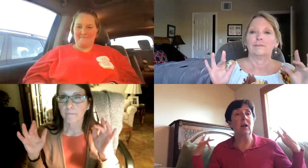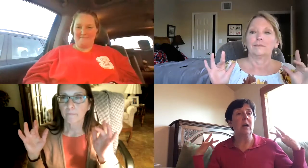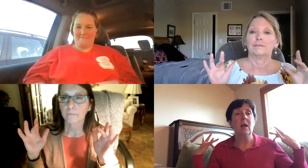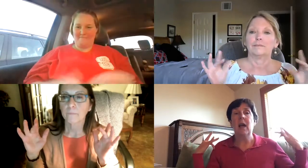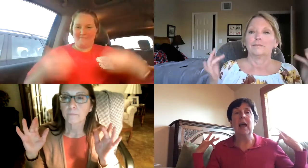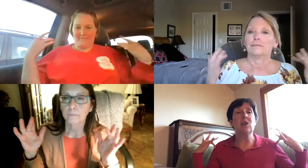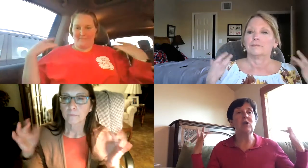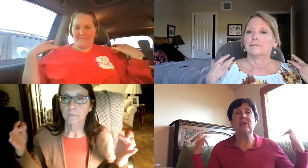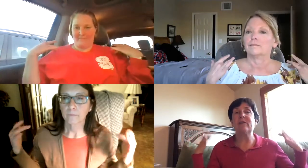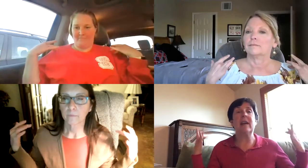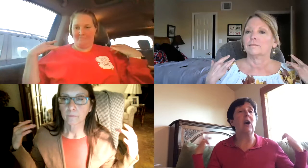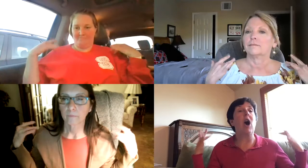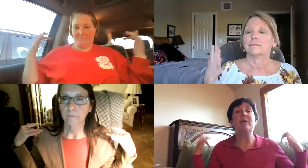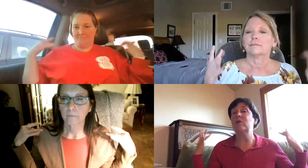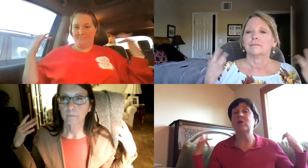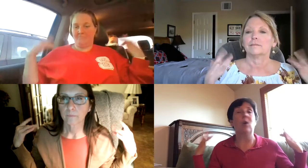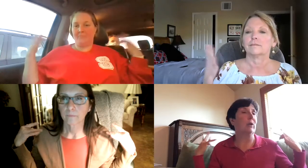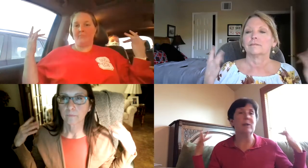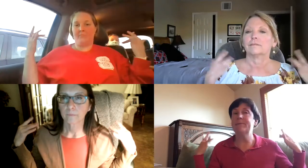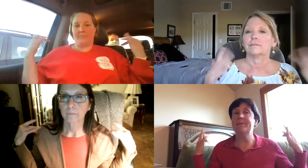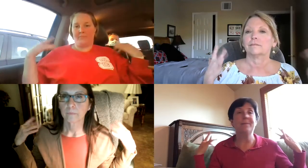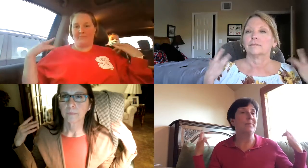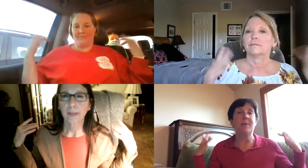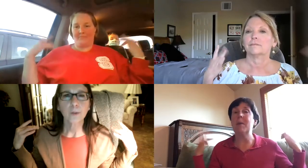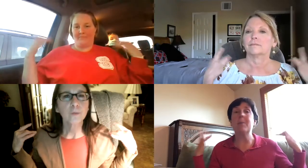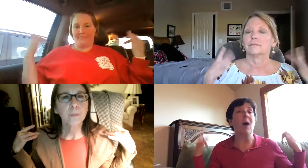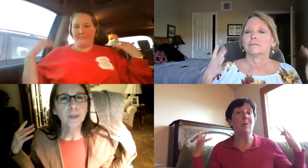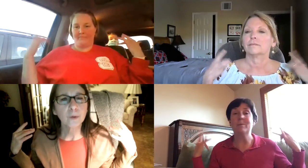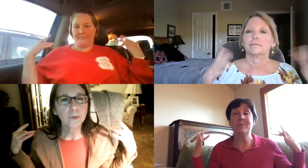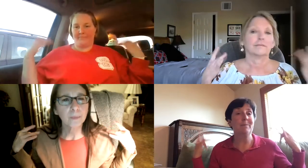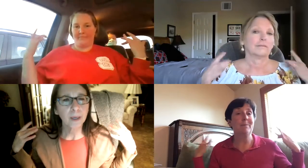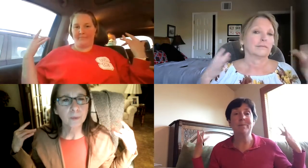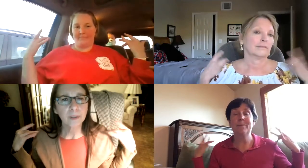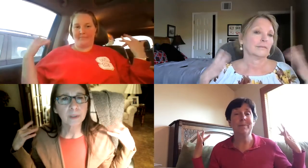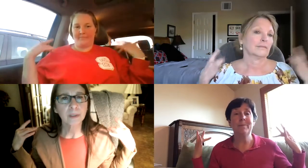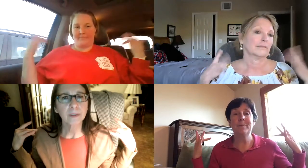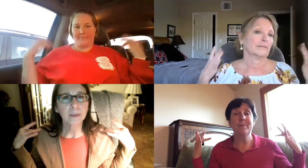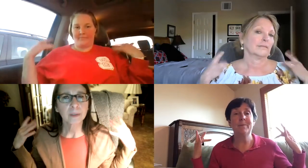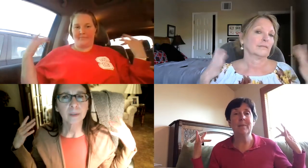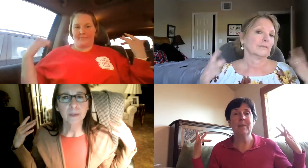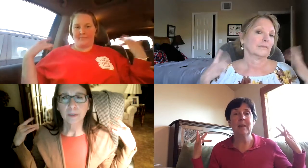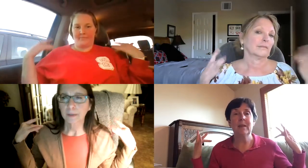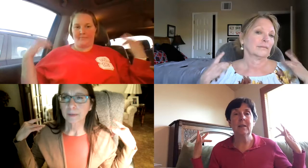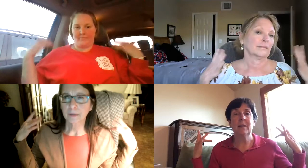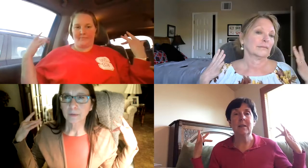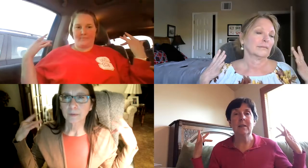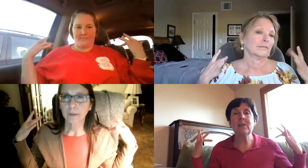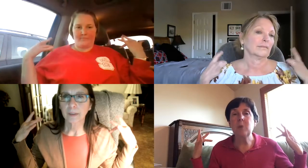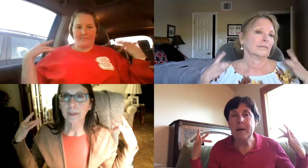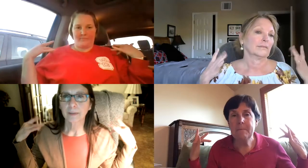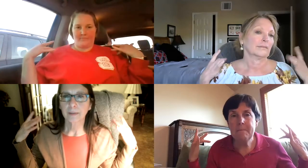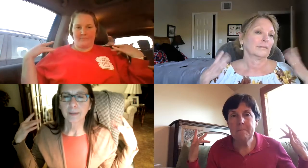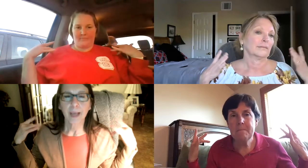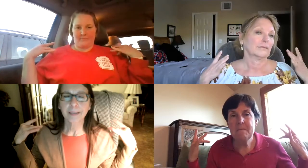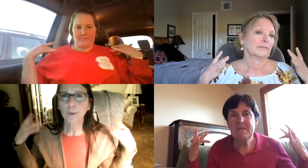finger. And you just flick off your shoulders. Not my problem. Familiar somehow, doesn't it? Is